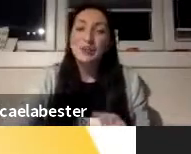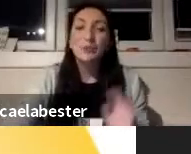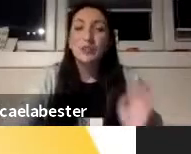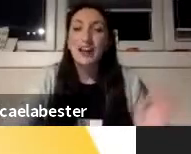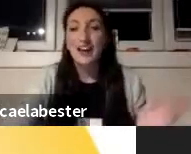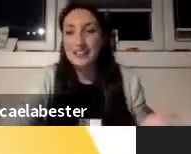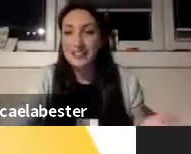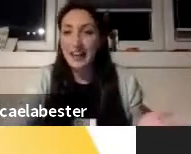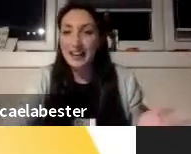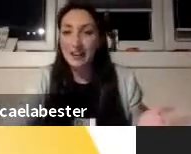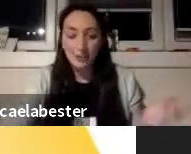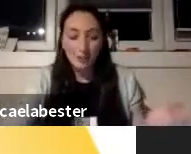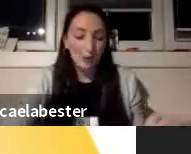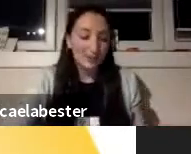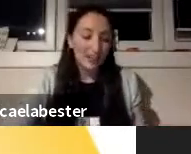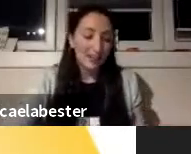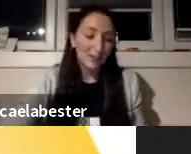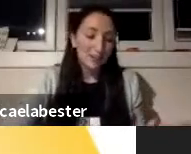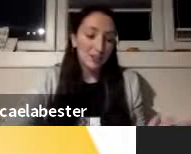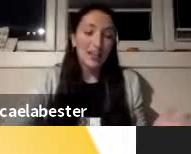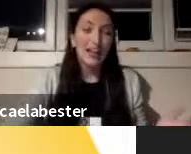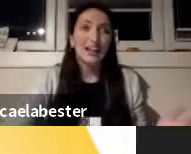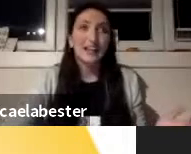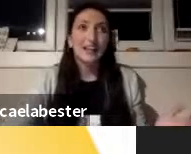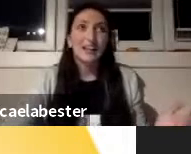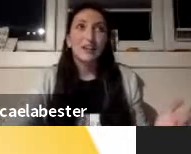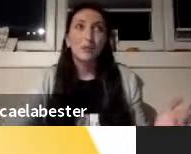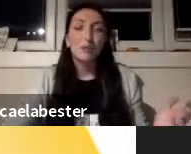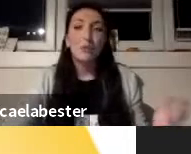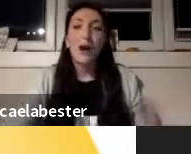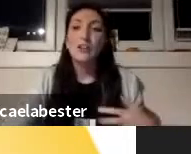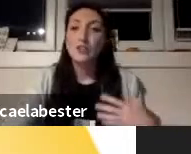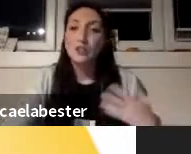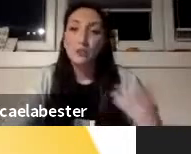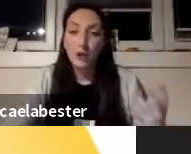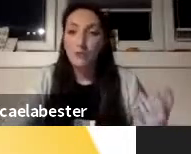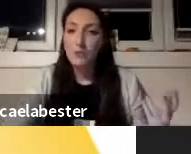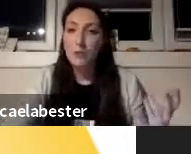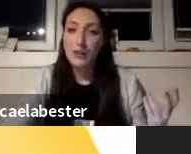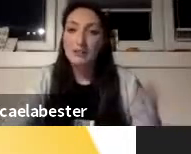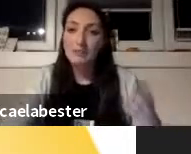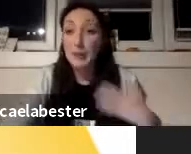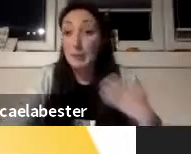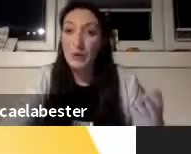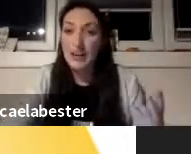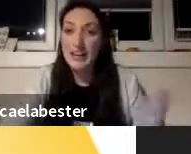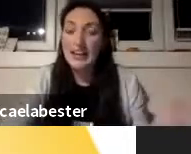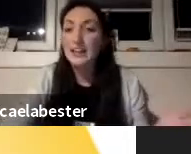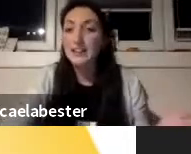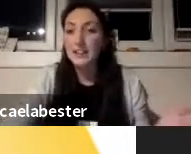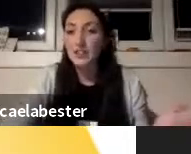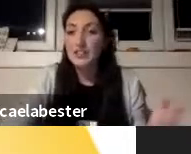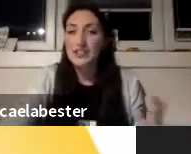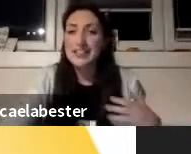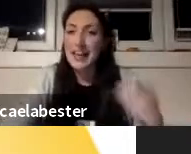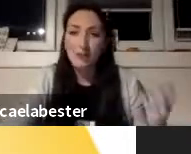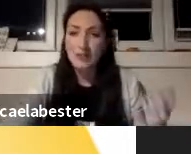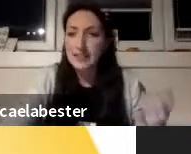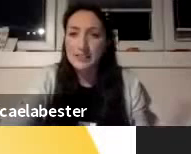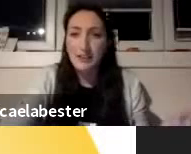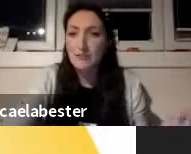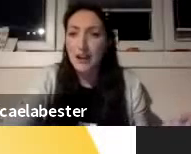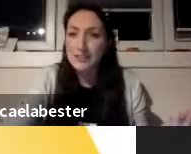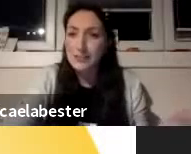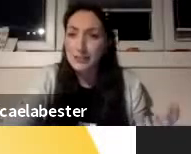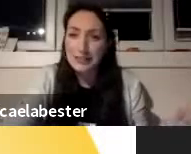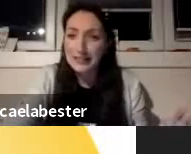because you wouldn't ask that of a spoken language. Like, why should the word for morning be morning in English? It doesn't sound